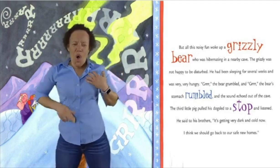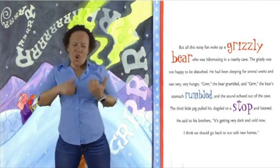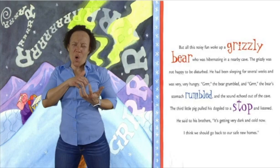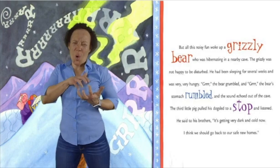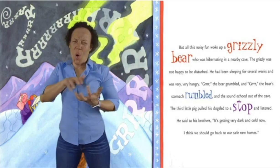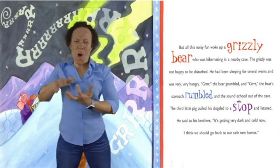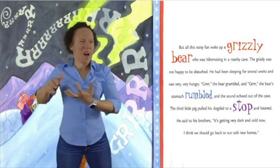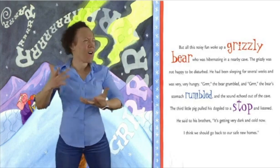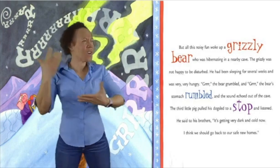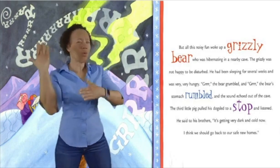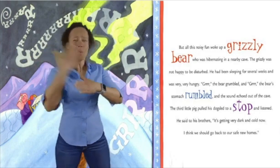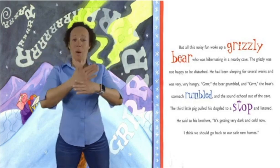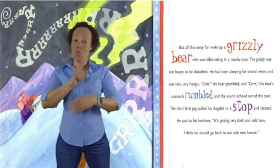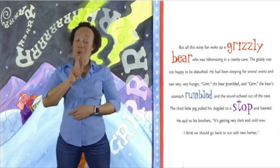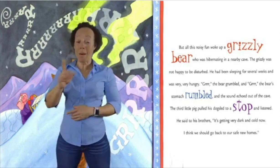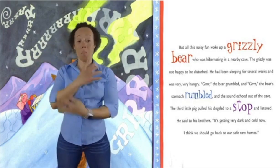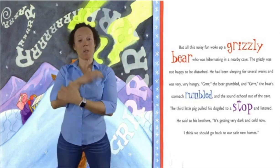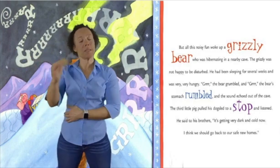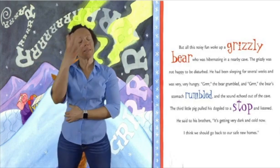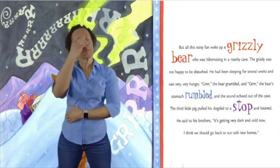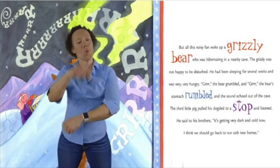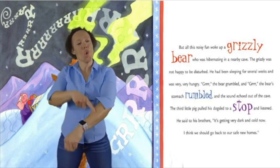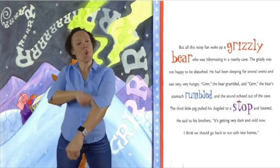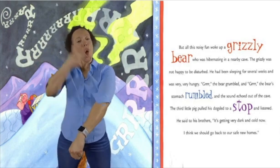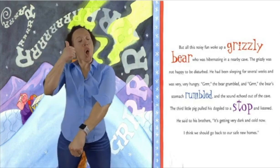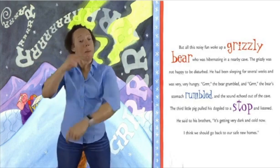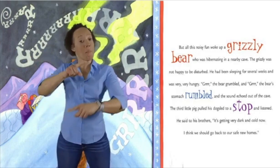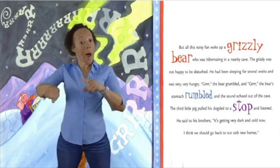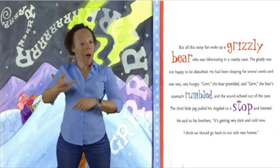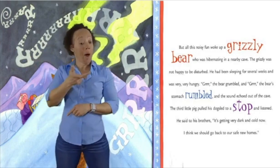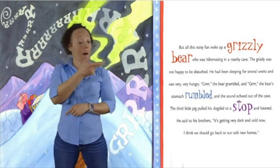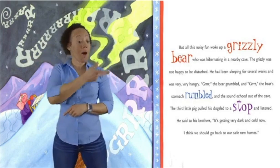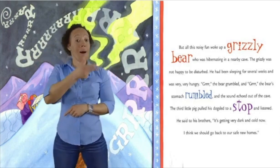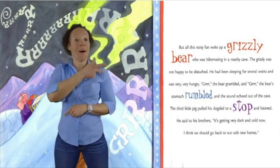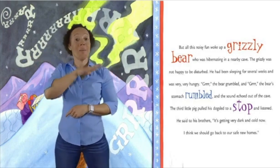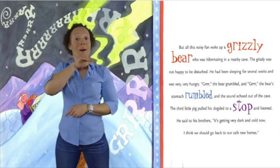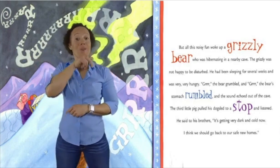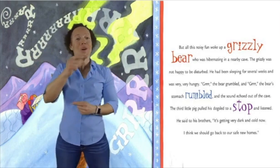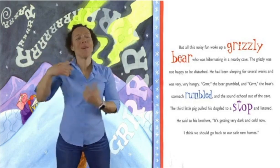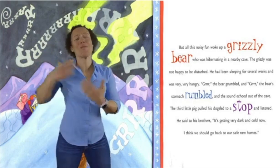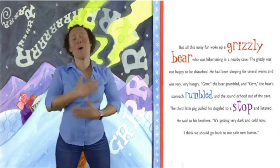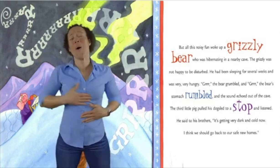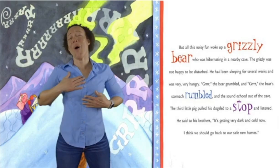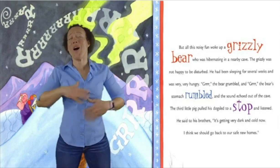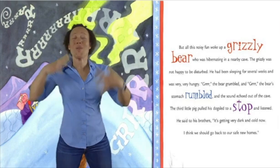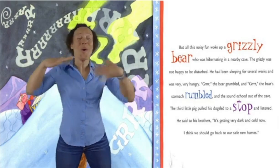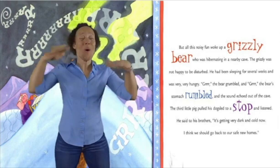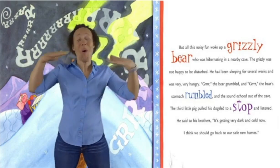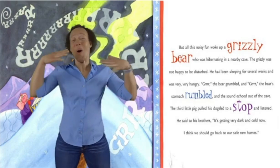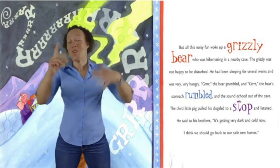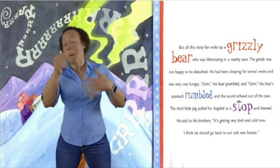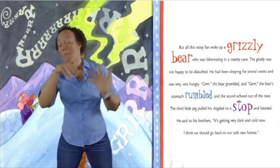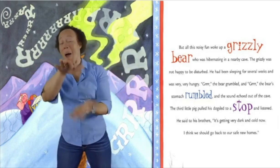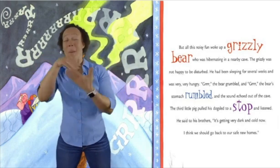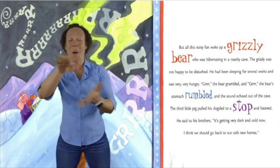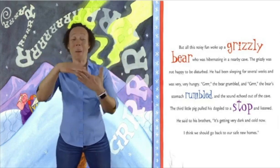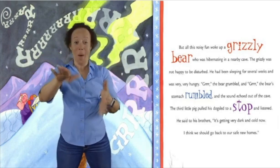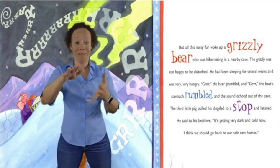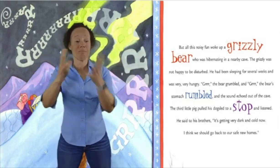stomach rumbled. And the sound echoed out of the cave. The third little pig pulled his